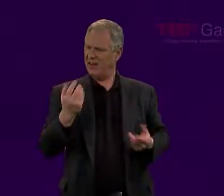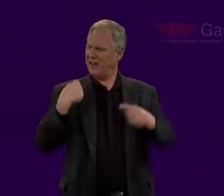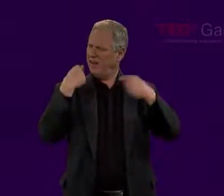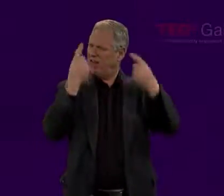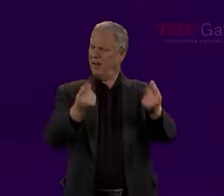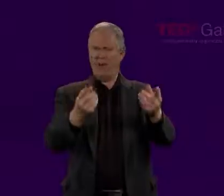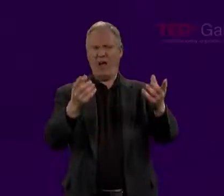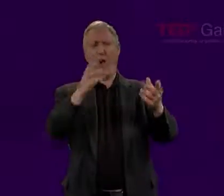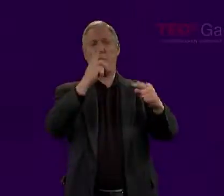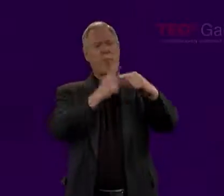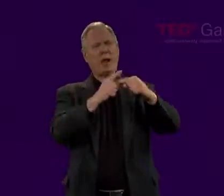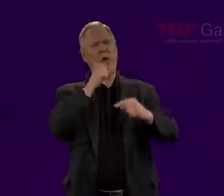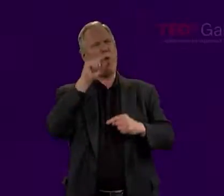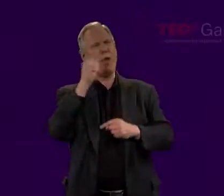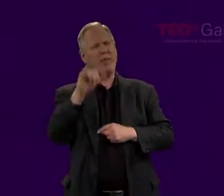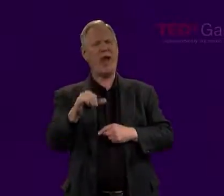We don't know really, but an idea